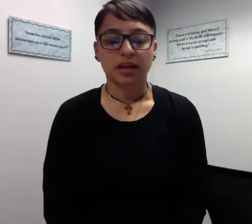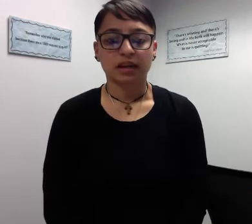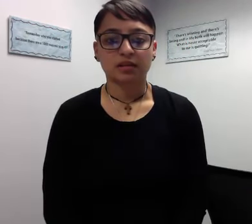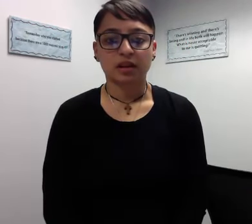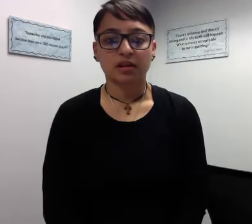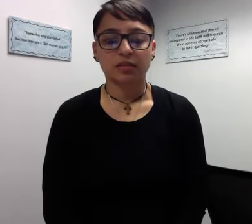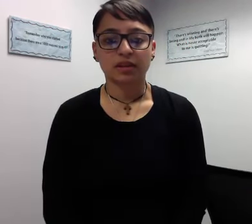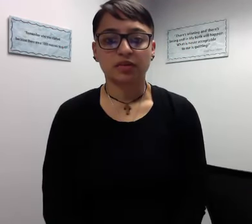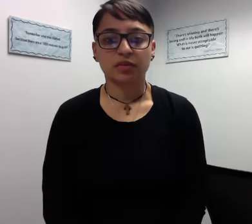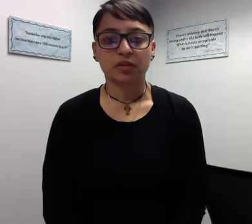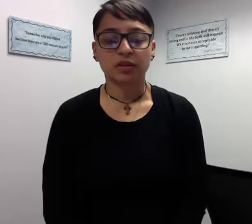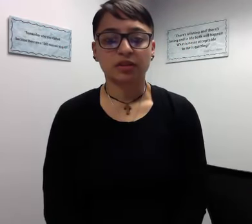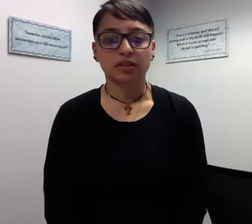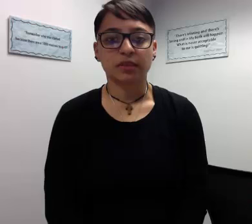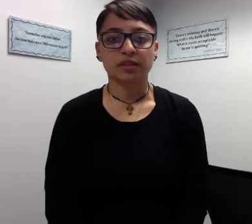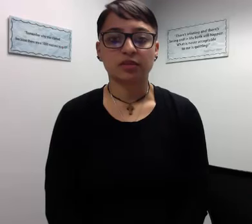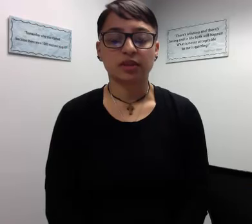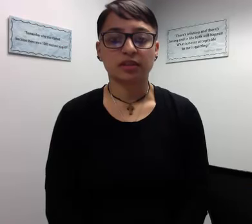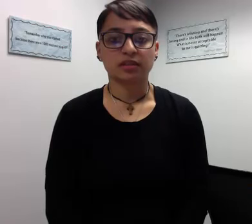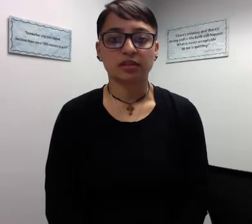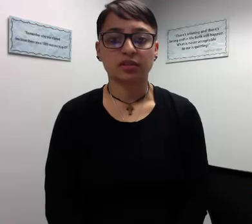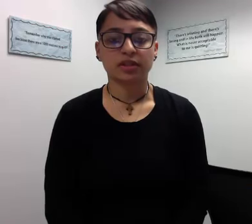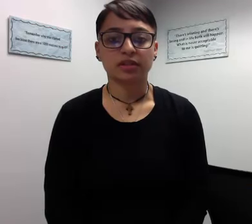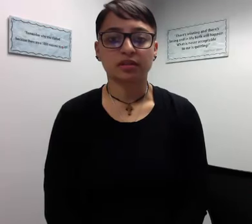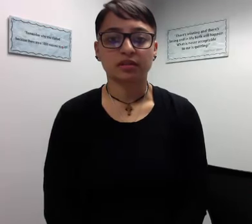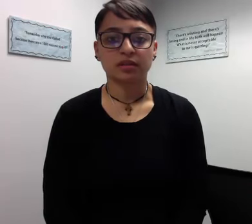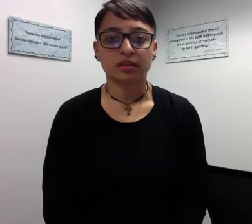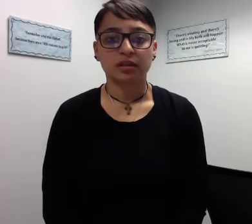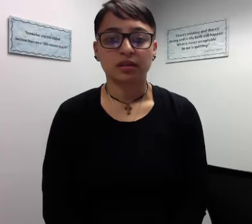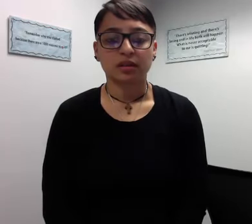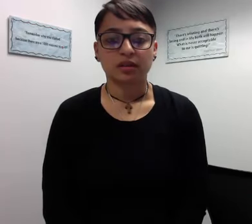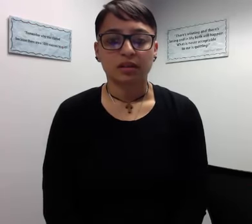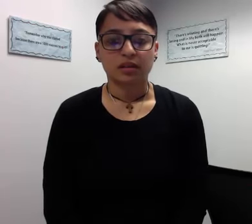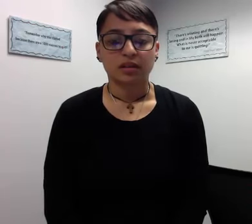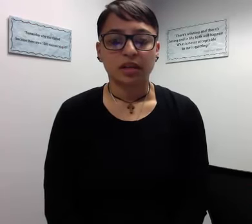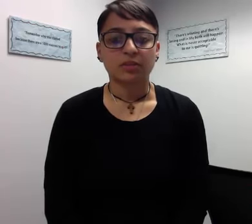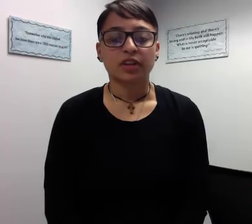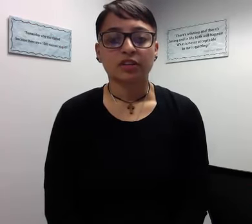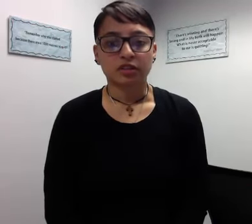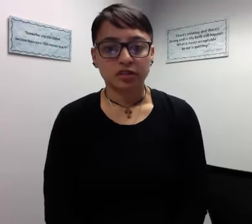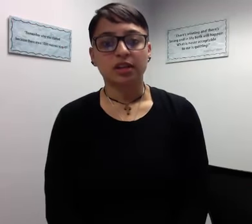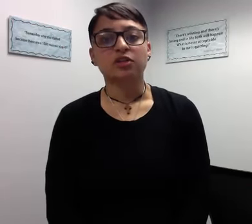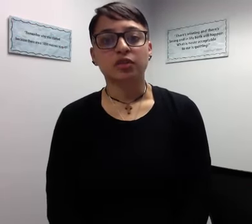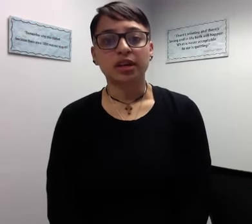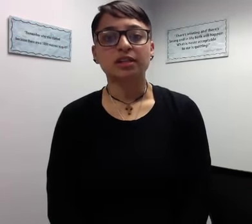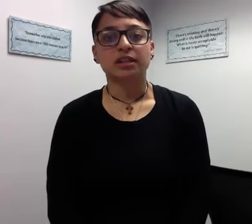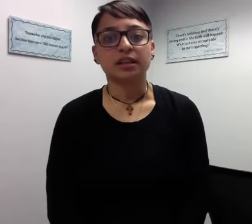that documents for emergency management situations can be understood and